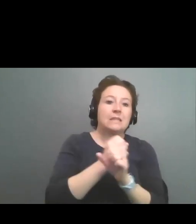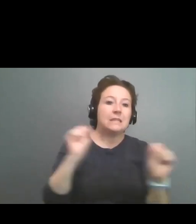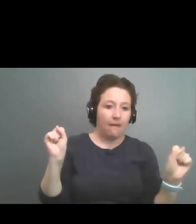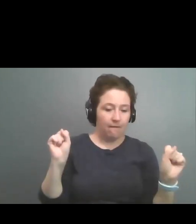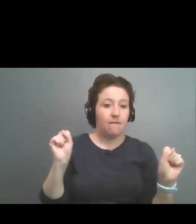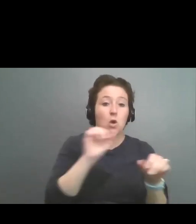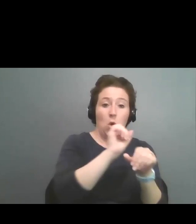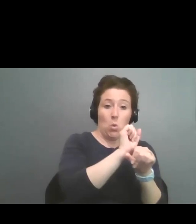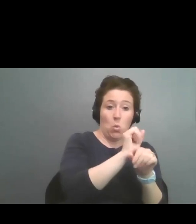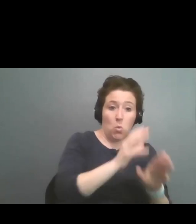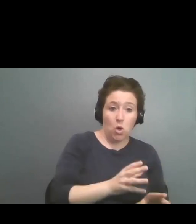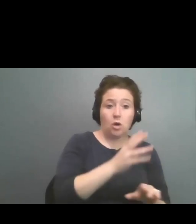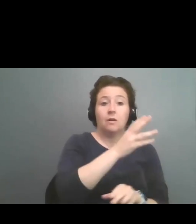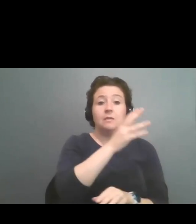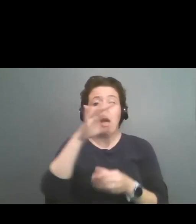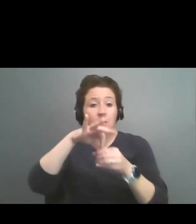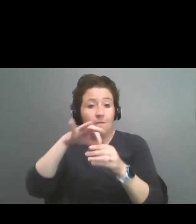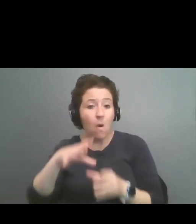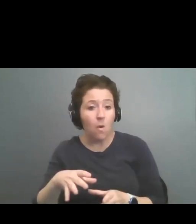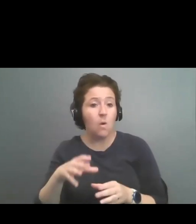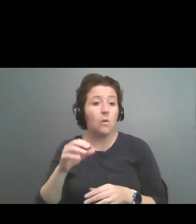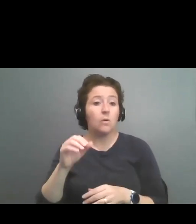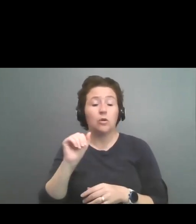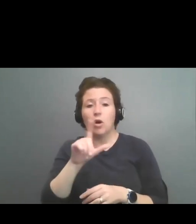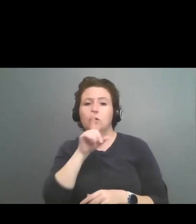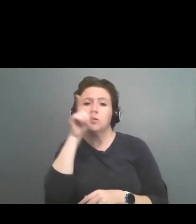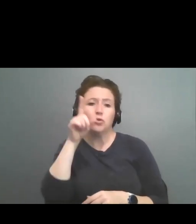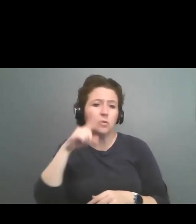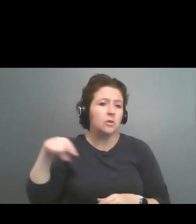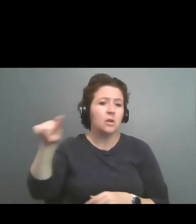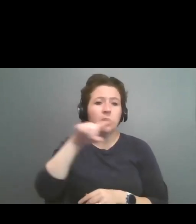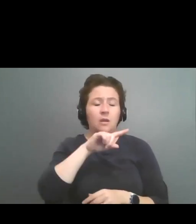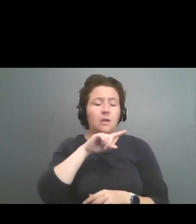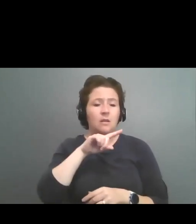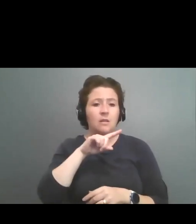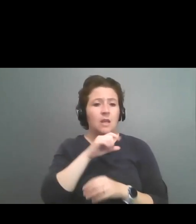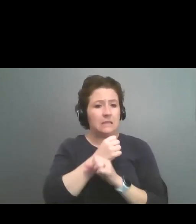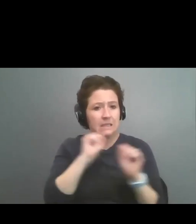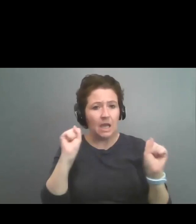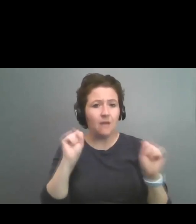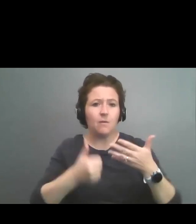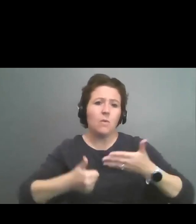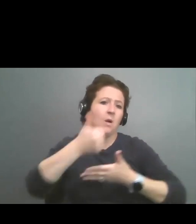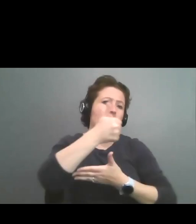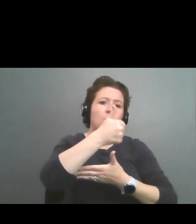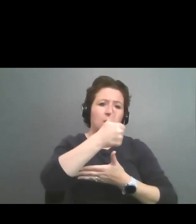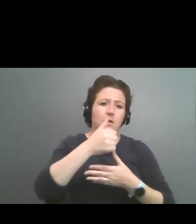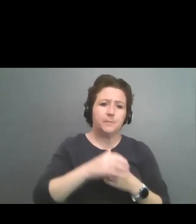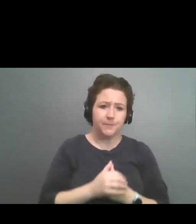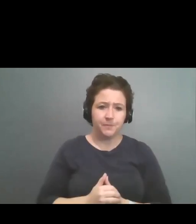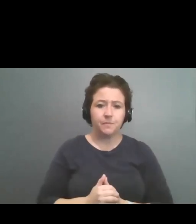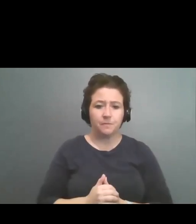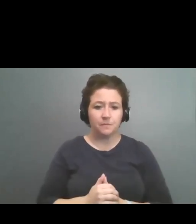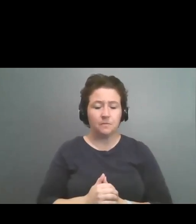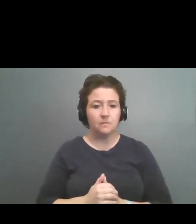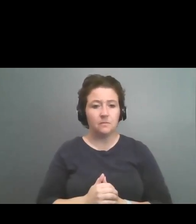location, all of our staff and our poll workers as well, making sure that we are keeping their safety at the forefront of our minds.